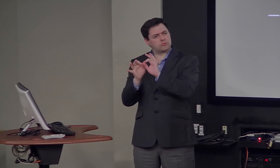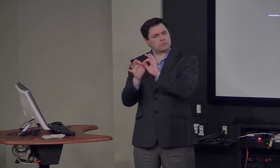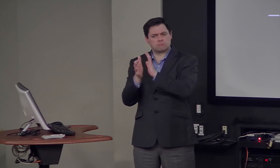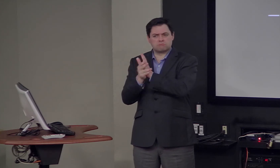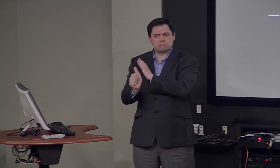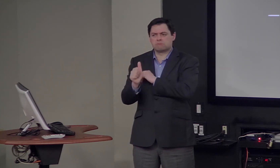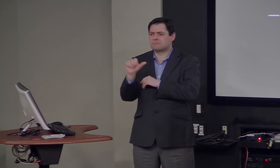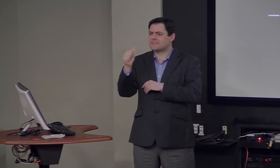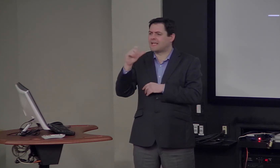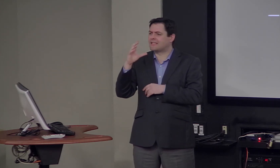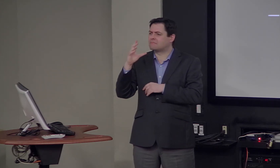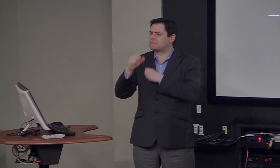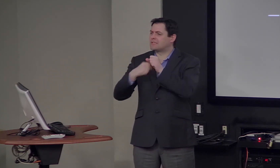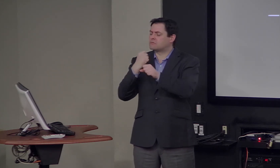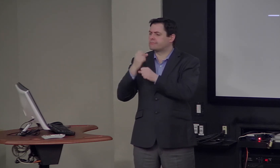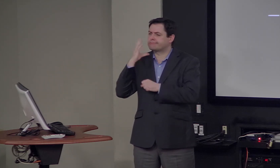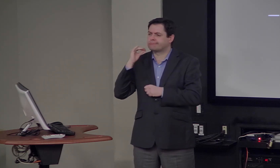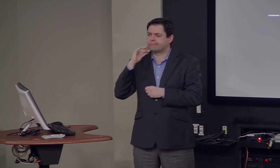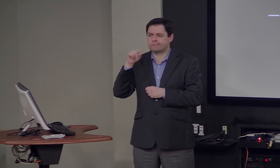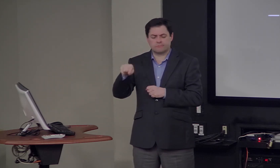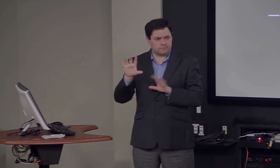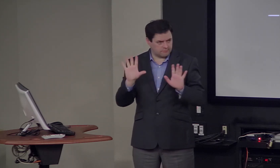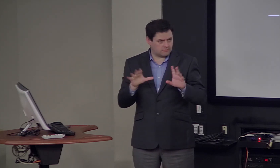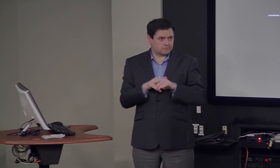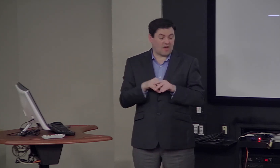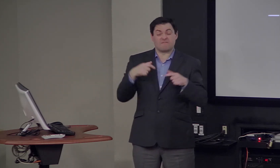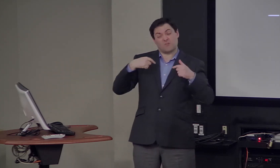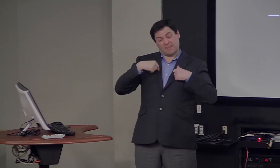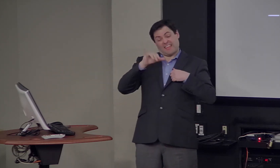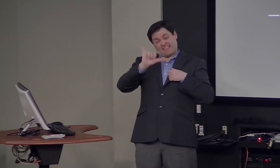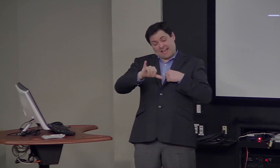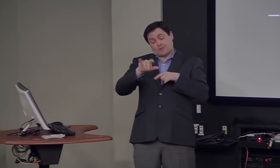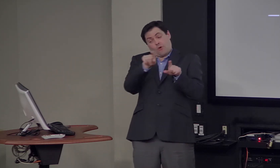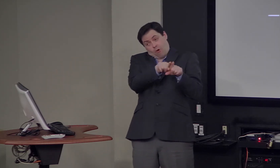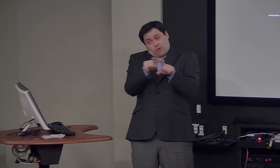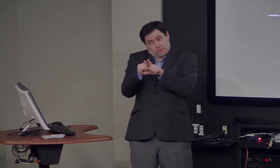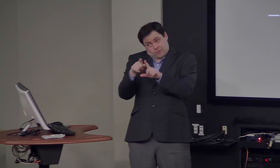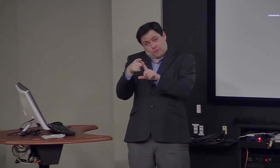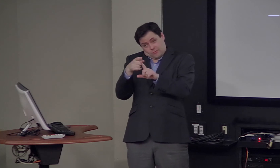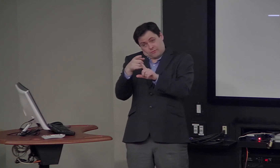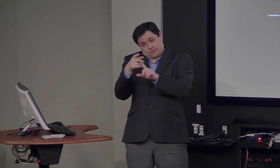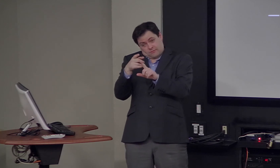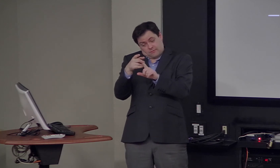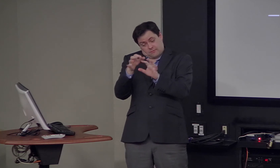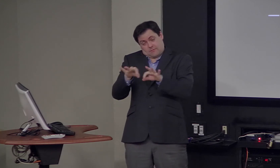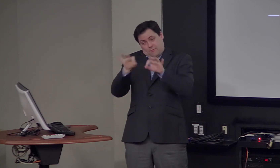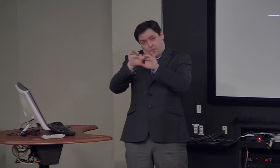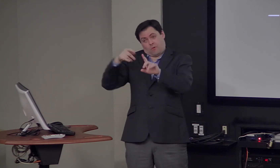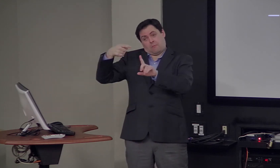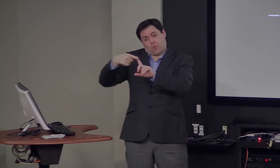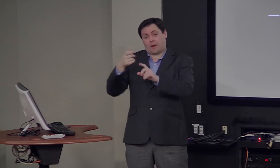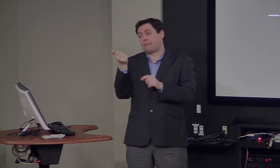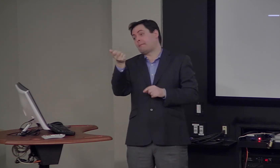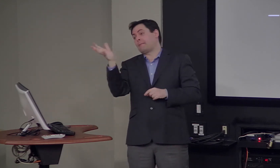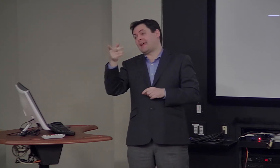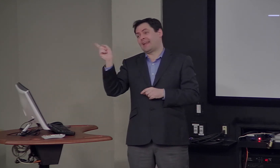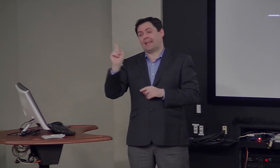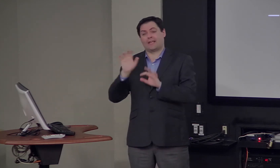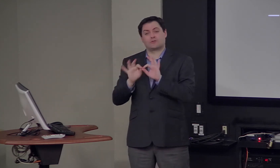time went on, they worked at improving those skills. If we look at the expert interpreters, we would assume their skills would be better, and that was shown true on this test.